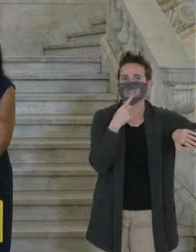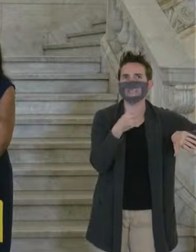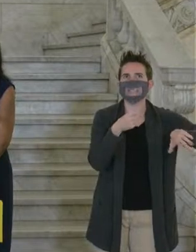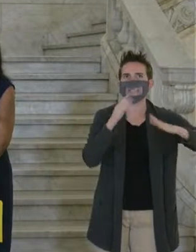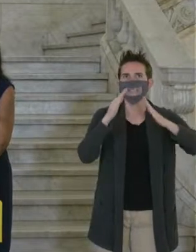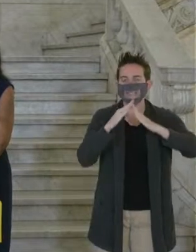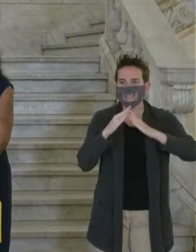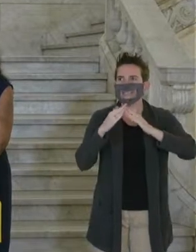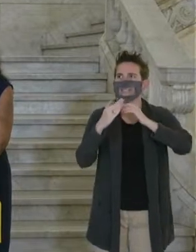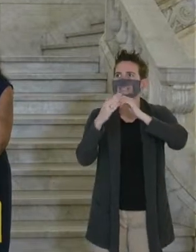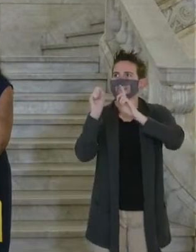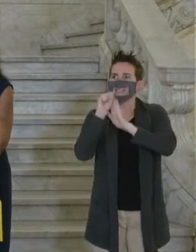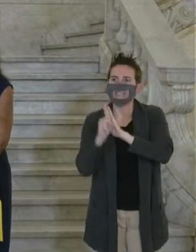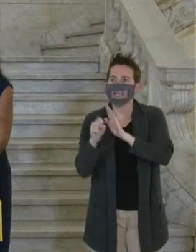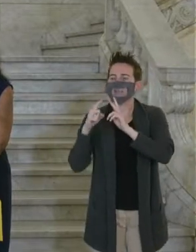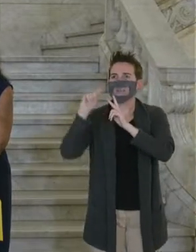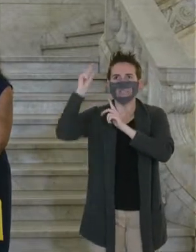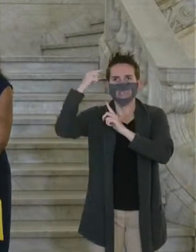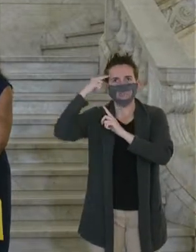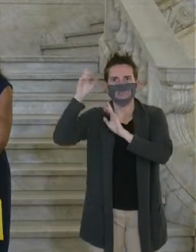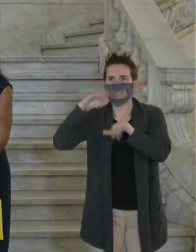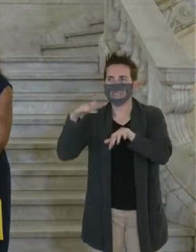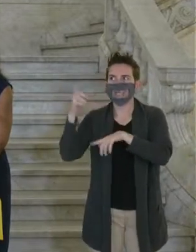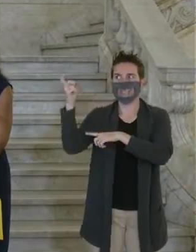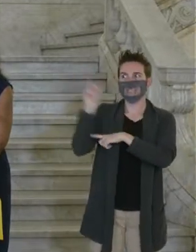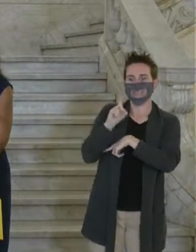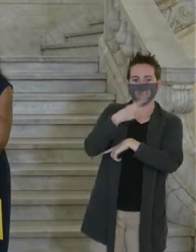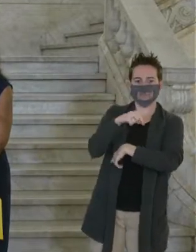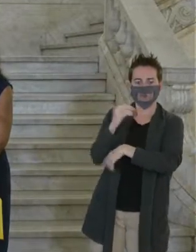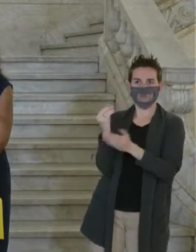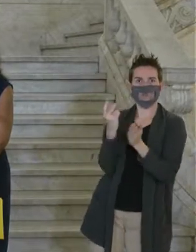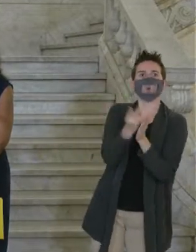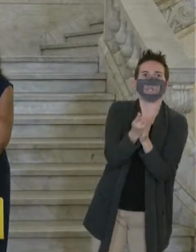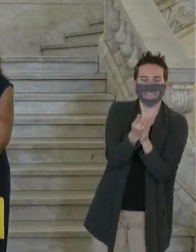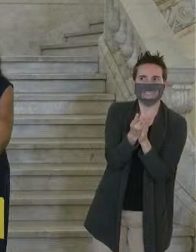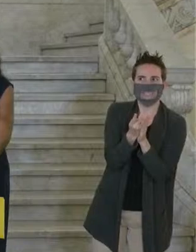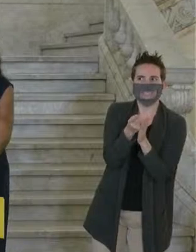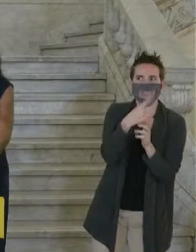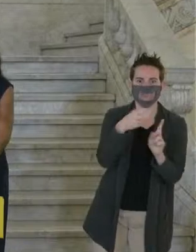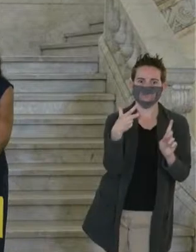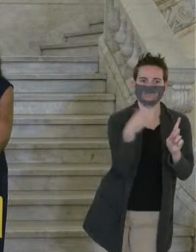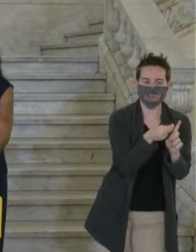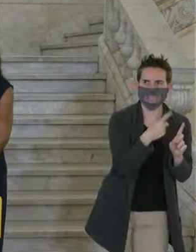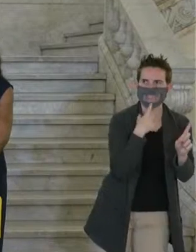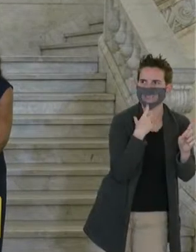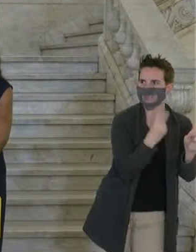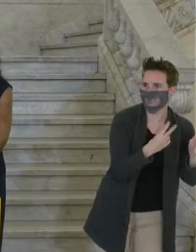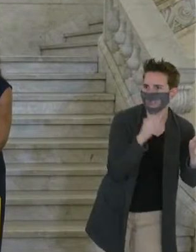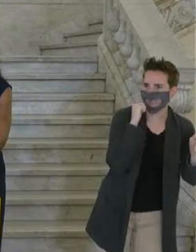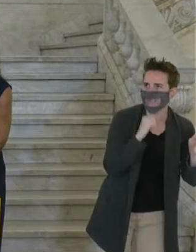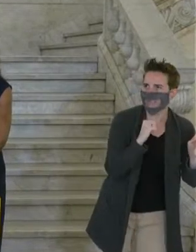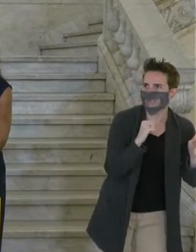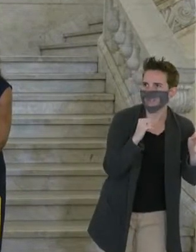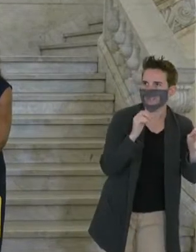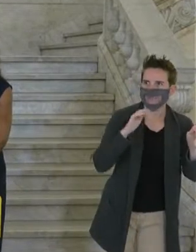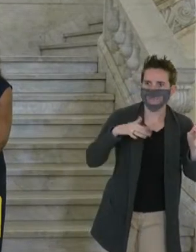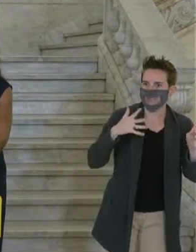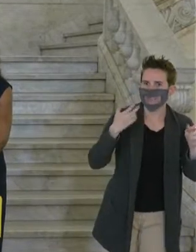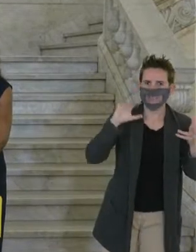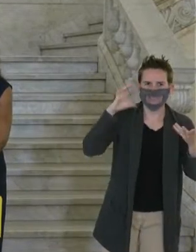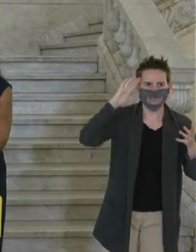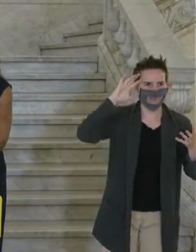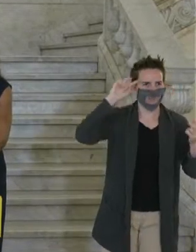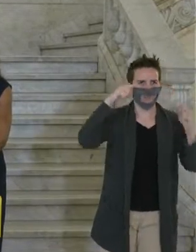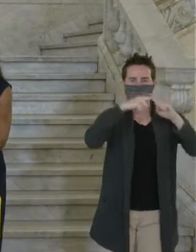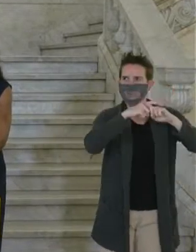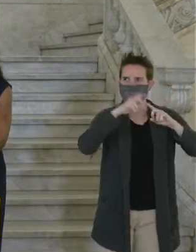city, the state, or the government had not given them the authority to have those individuals get vaccinated. There seemed to be some misunderstanding.